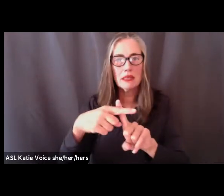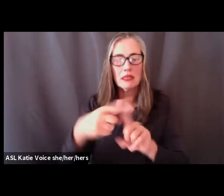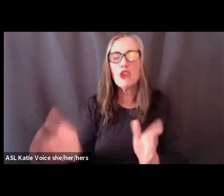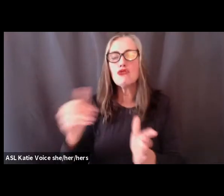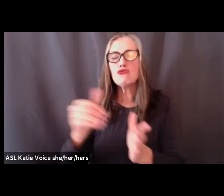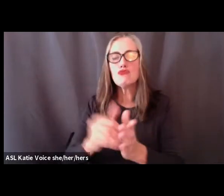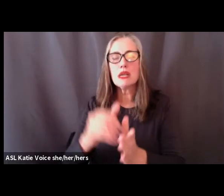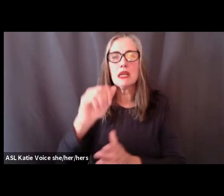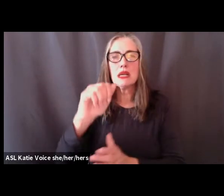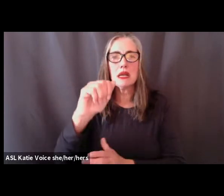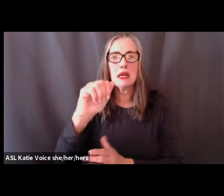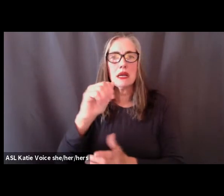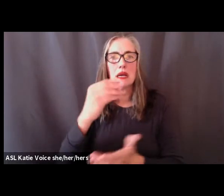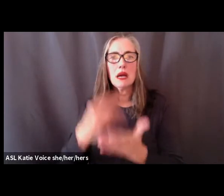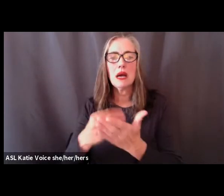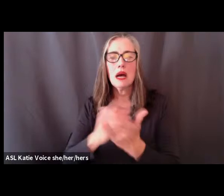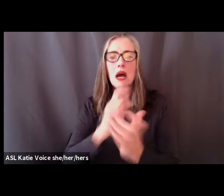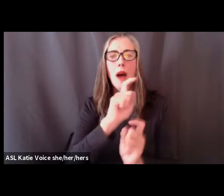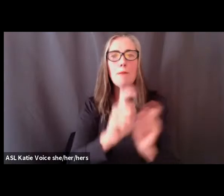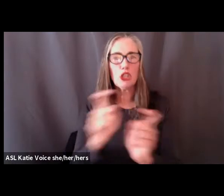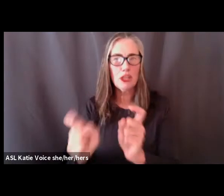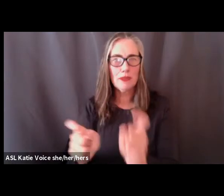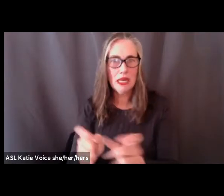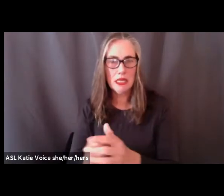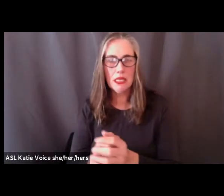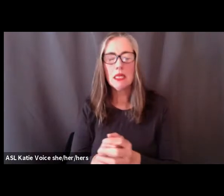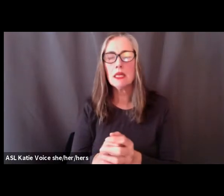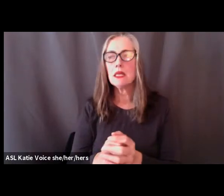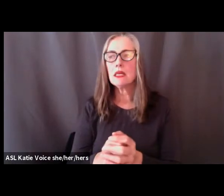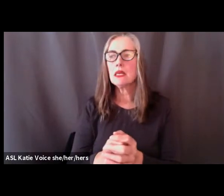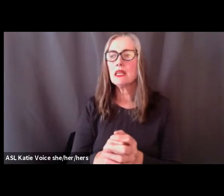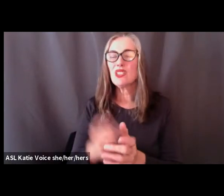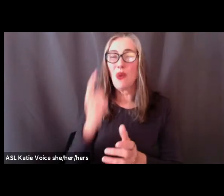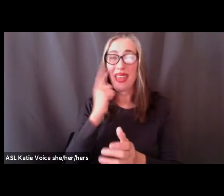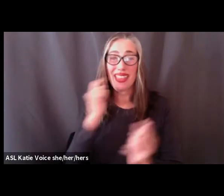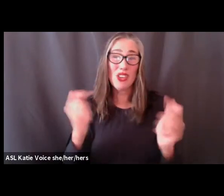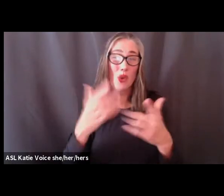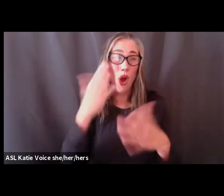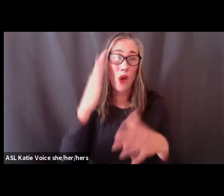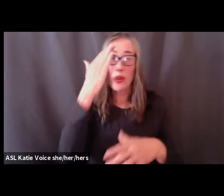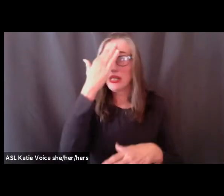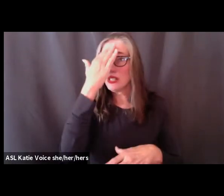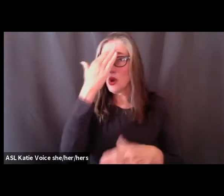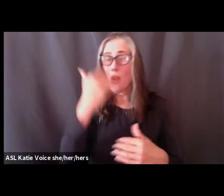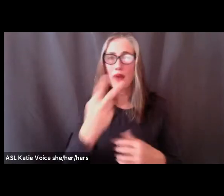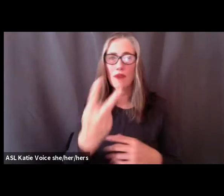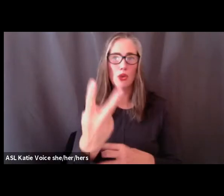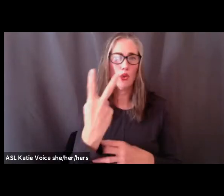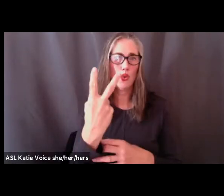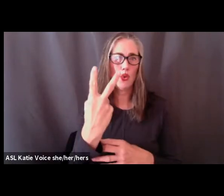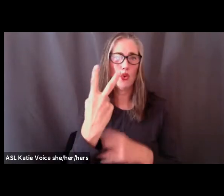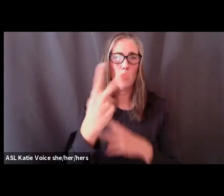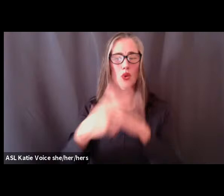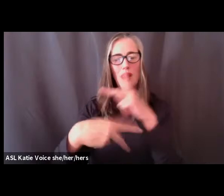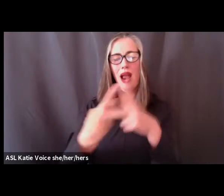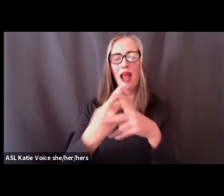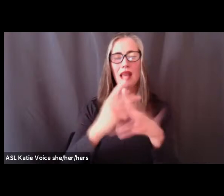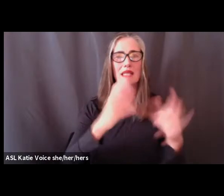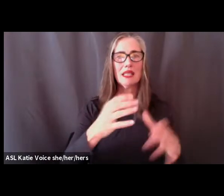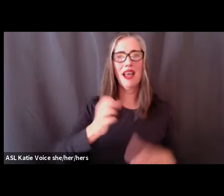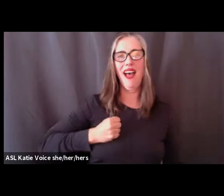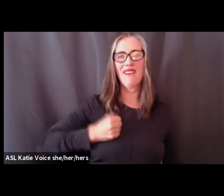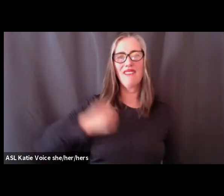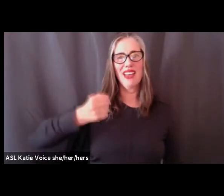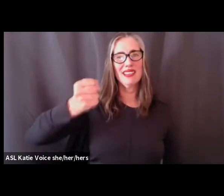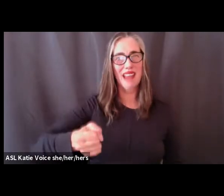bottom line is, as just about everybody I think on this call knows, we now have 2 classes of delegates among